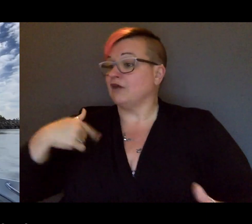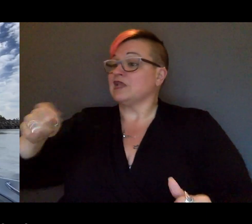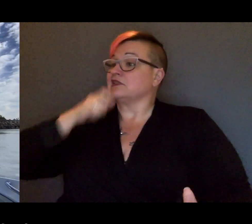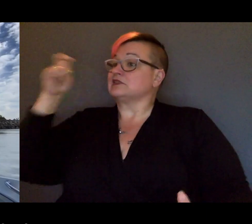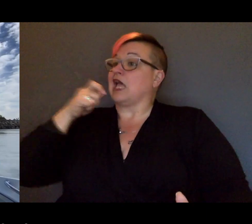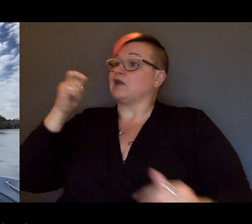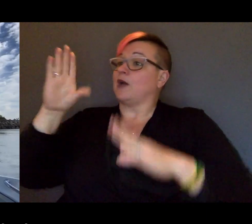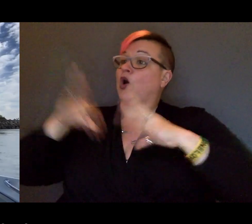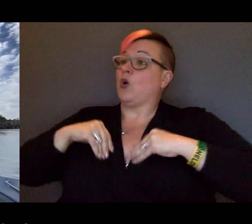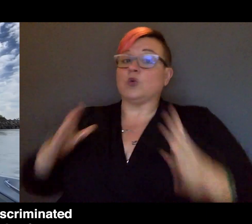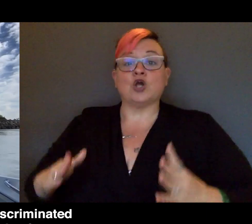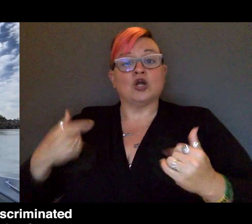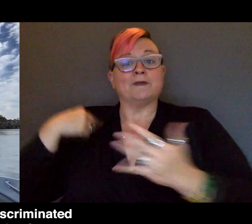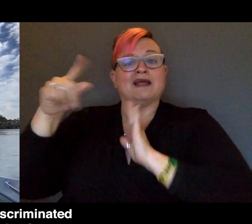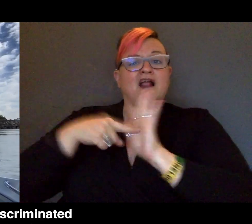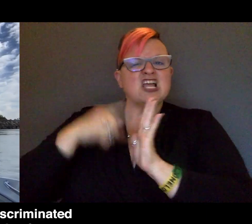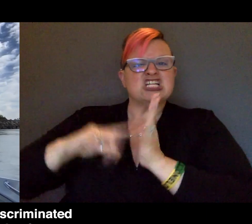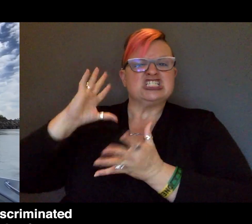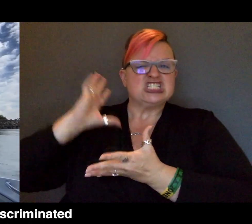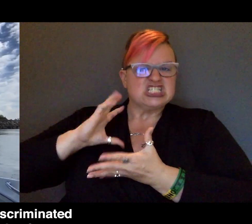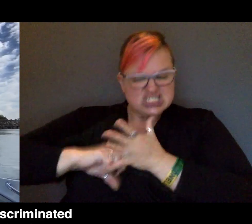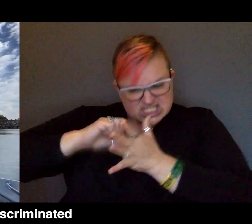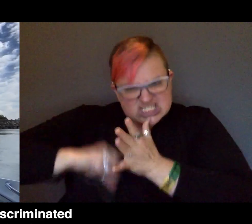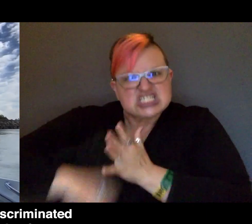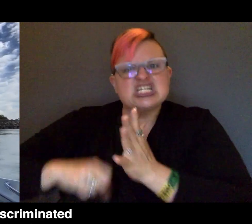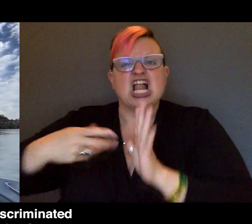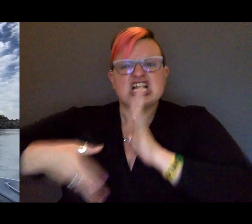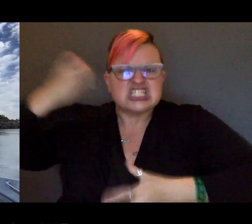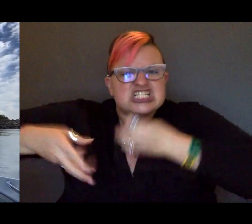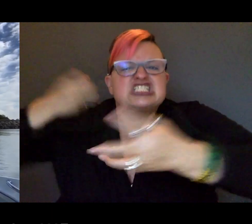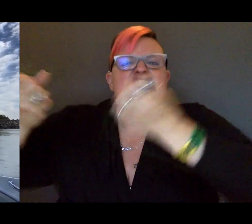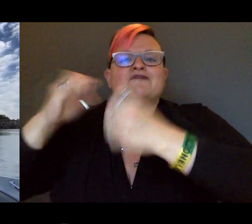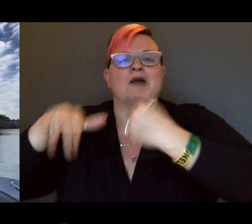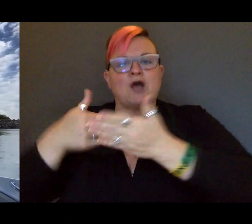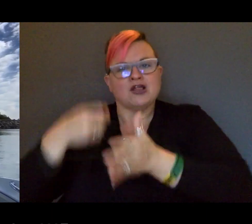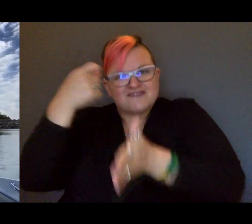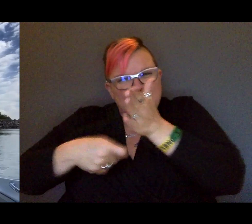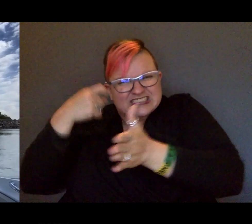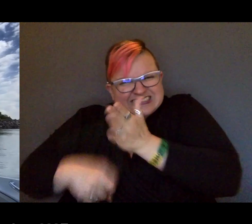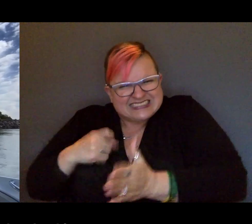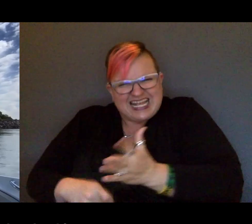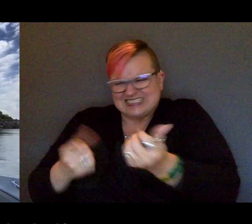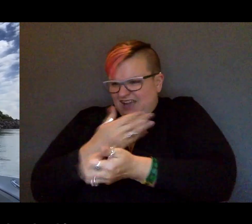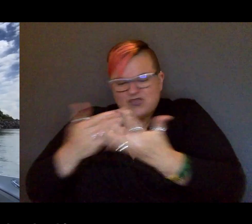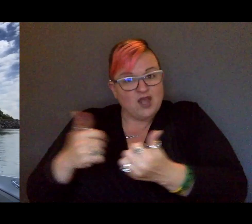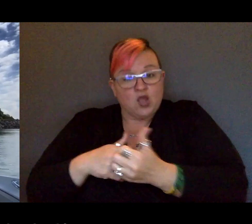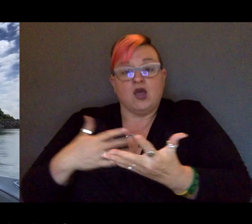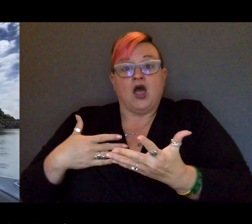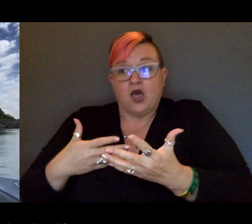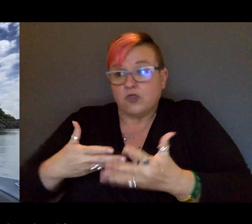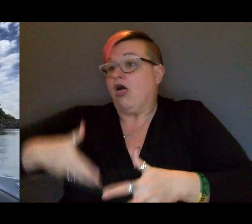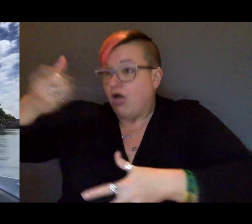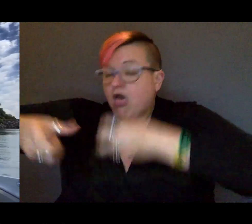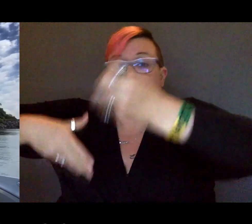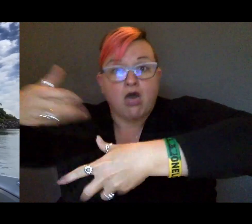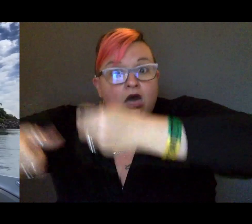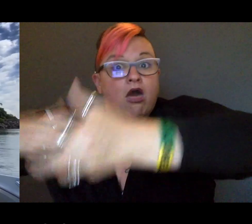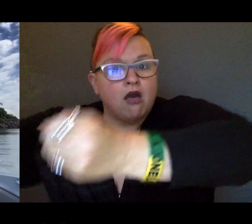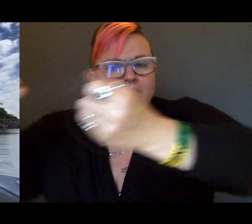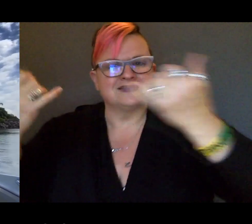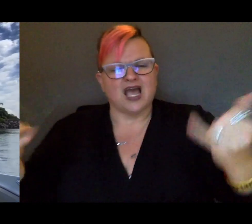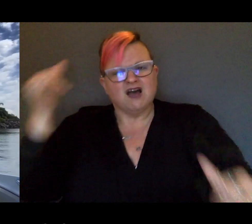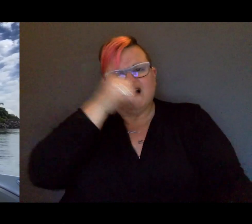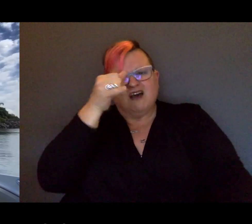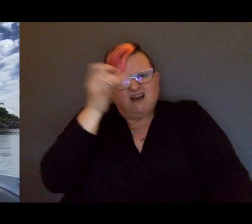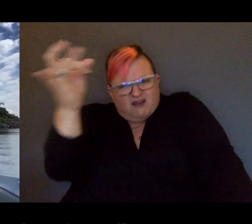person and a cannabis business owner being discriminated against in business. We get raped on 280E, we get punked on banking, and now